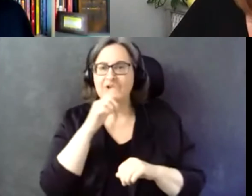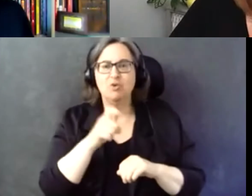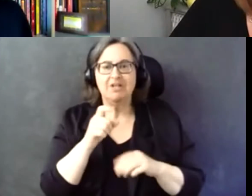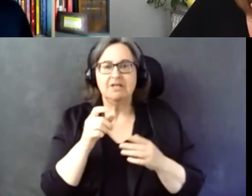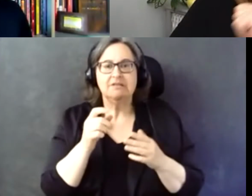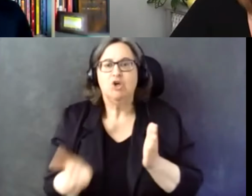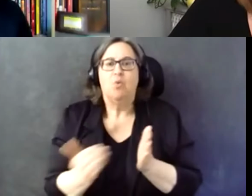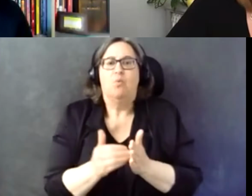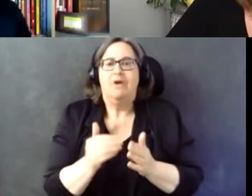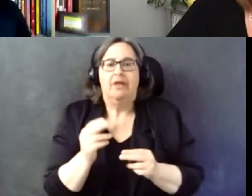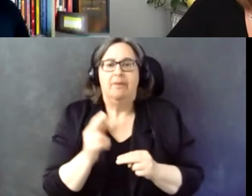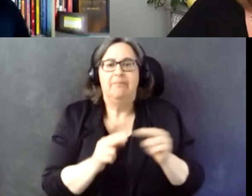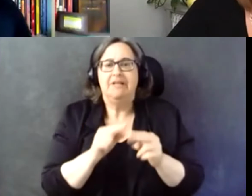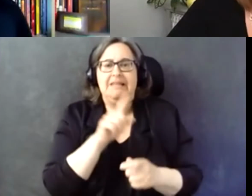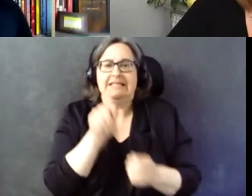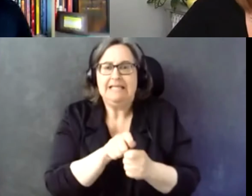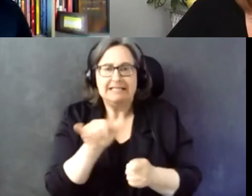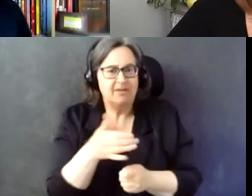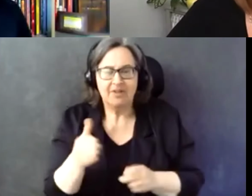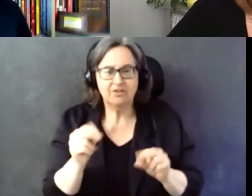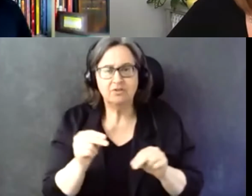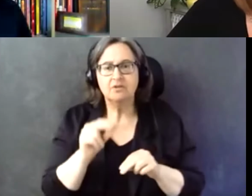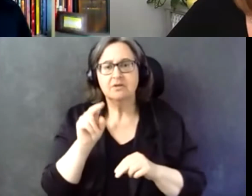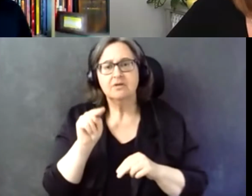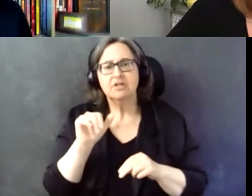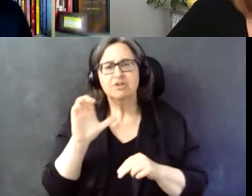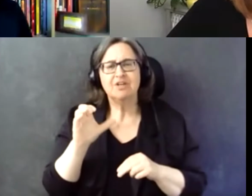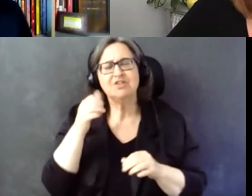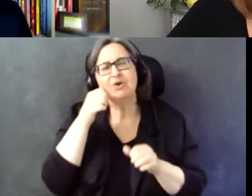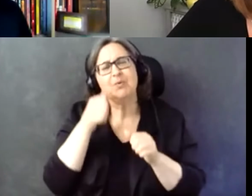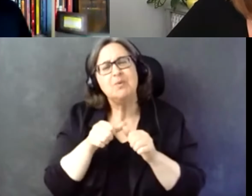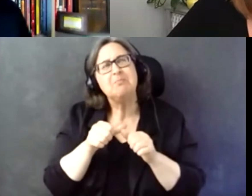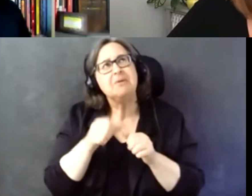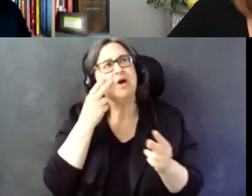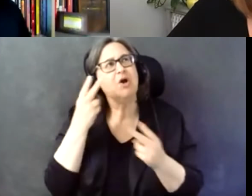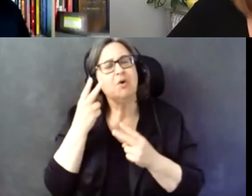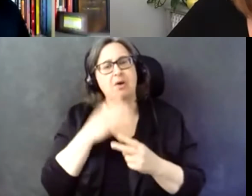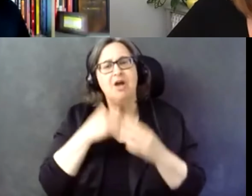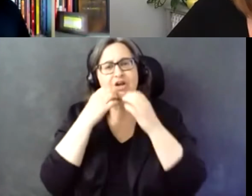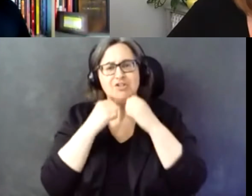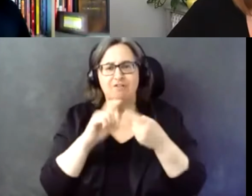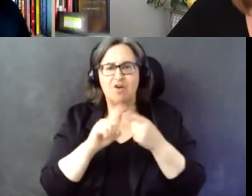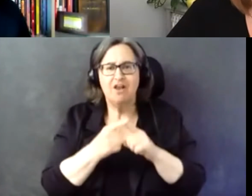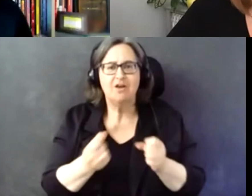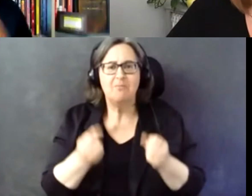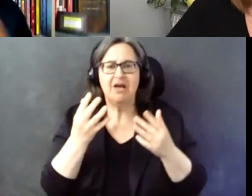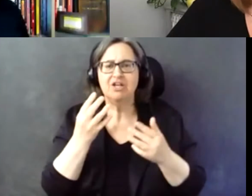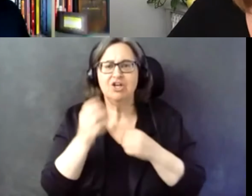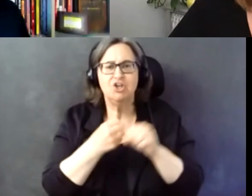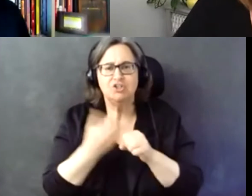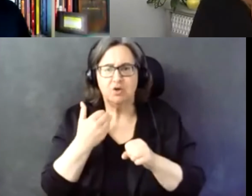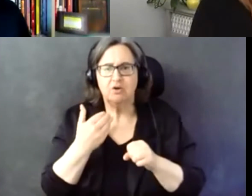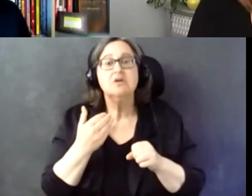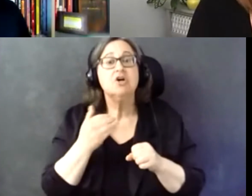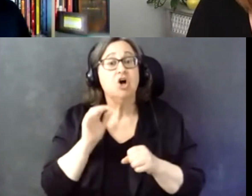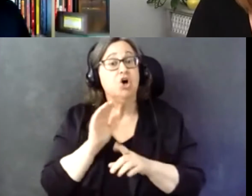rebuild the same exact thing yeah new york kind of reminds me of a dear friend of mine many many years ago uh had a fire